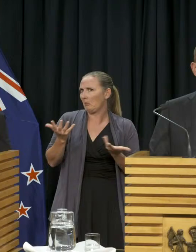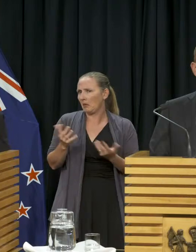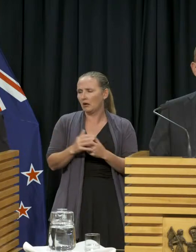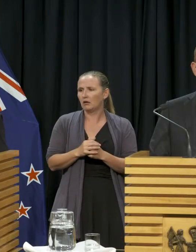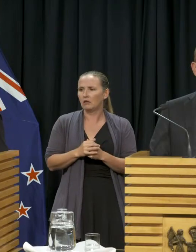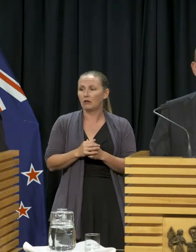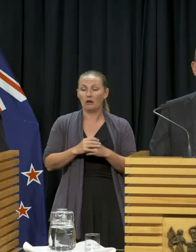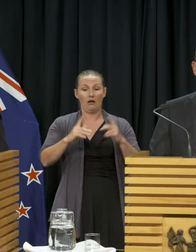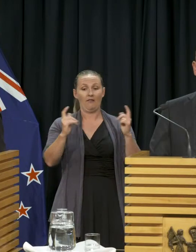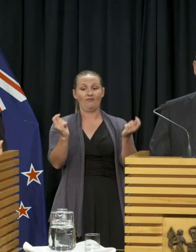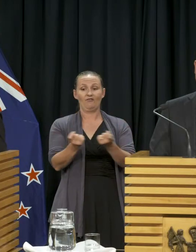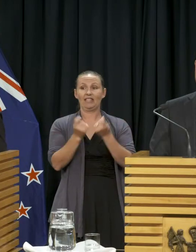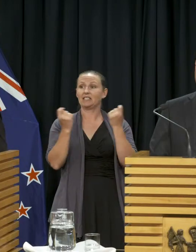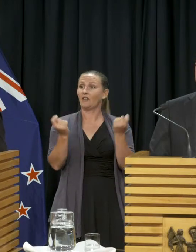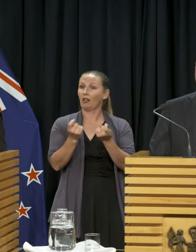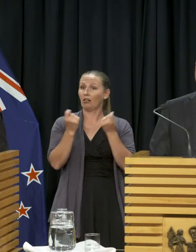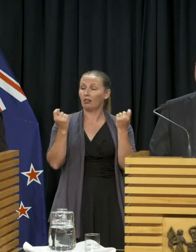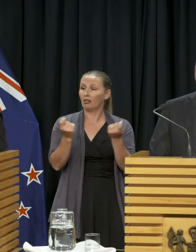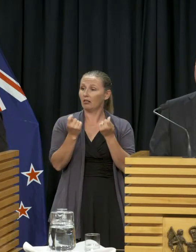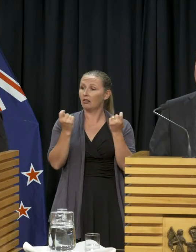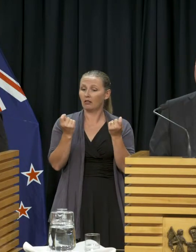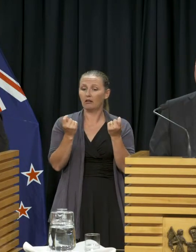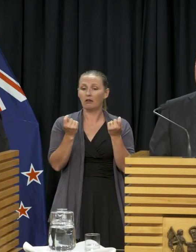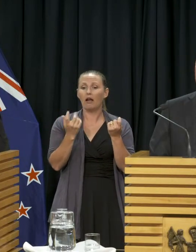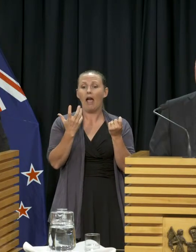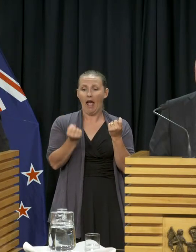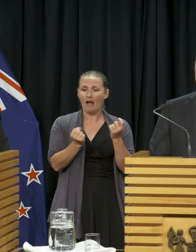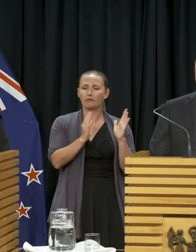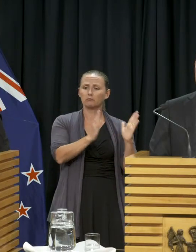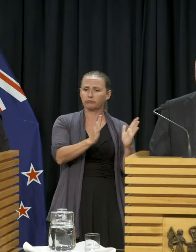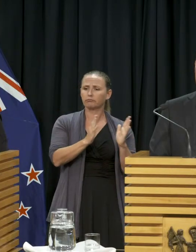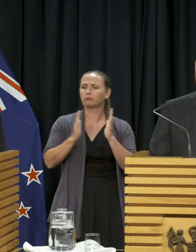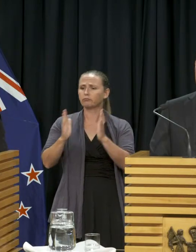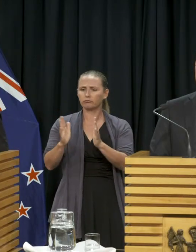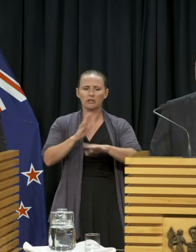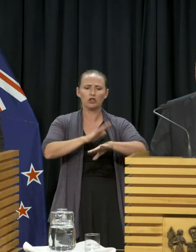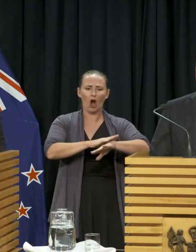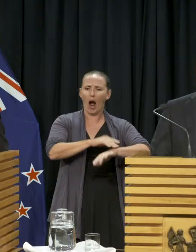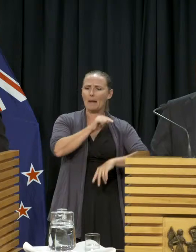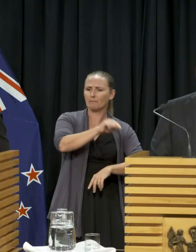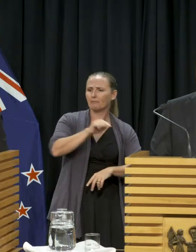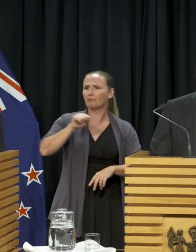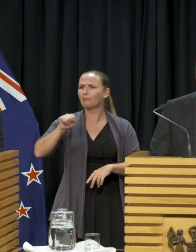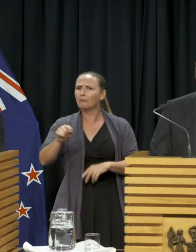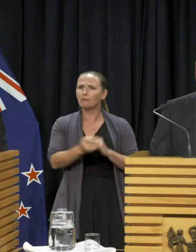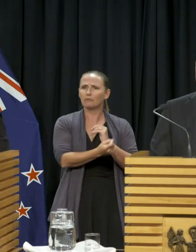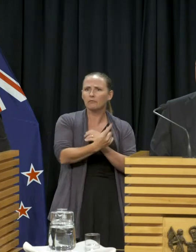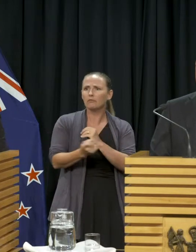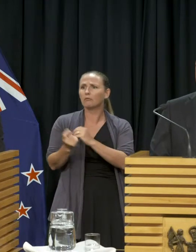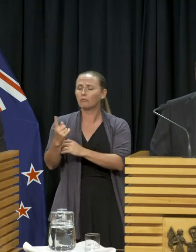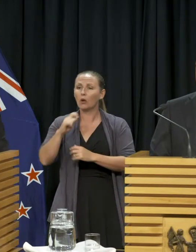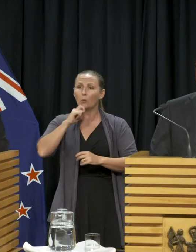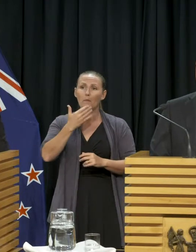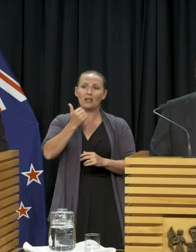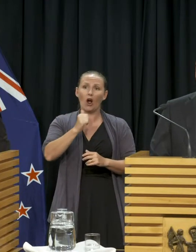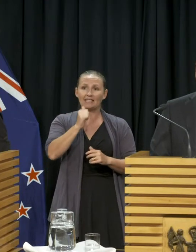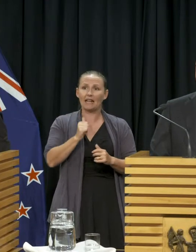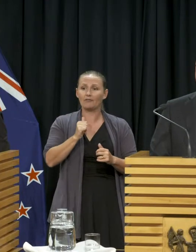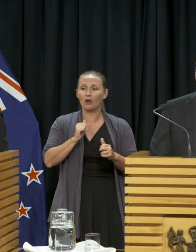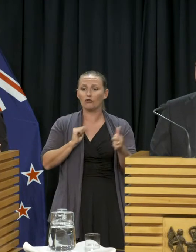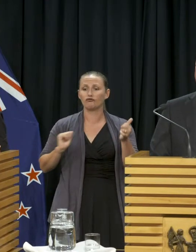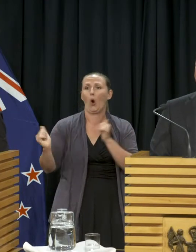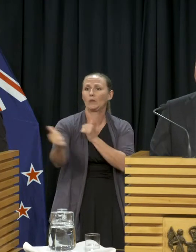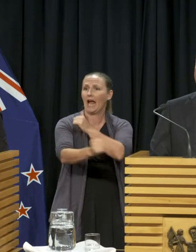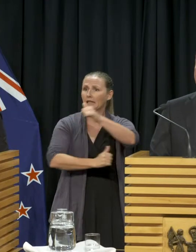see festivals held at different points in time. What would be useful is if we could see a little bit of rotation moving across the country